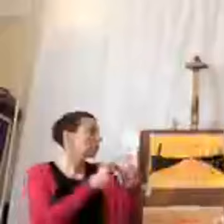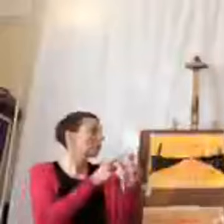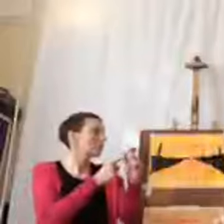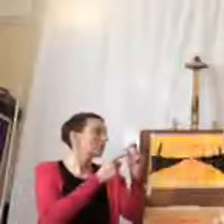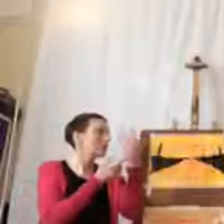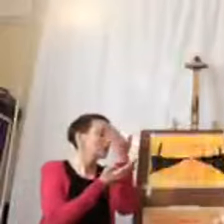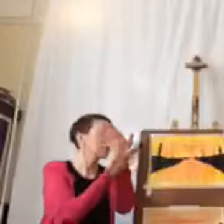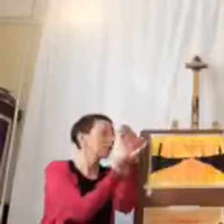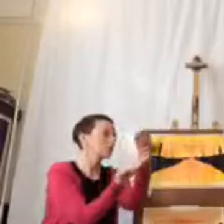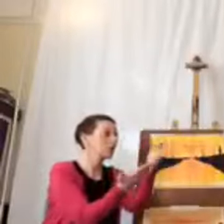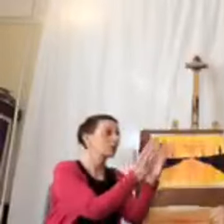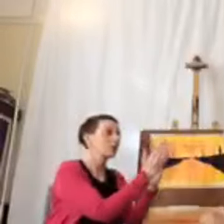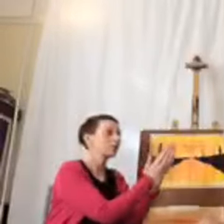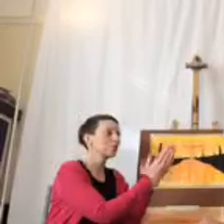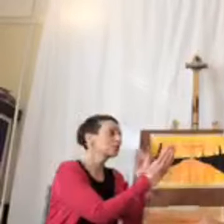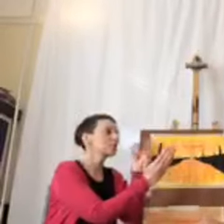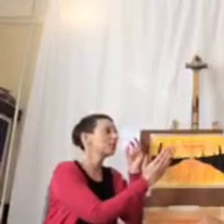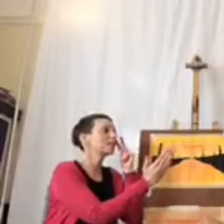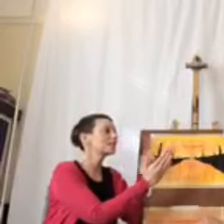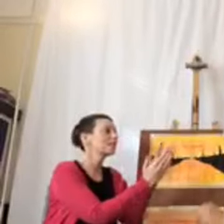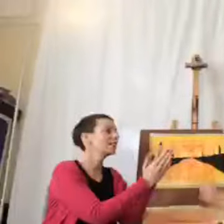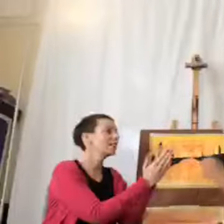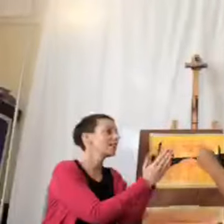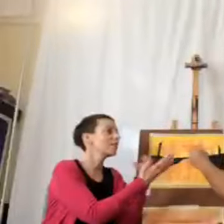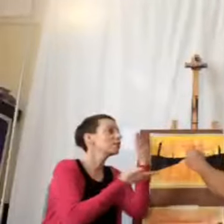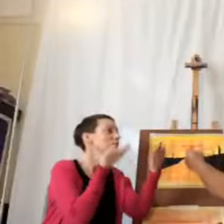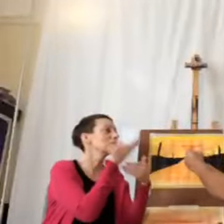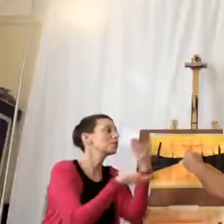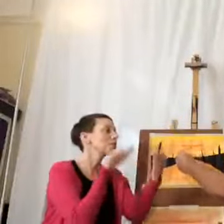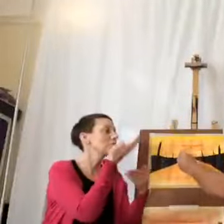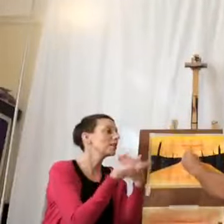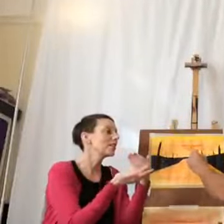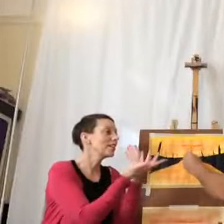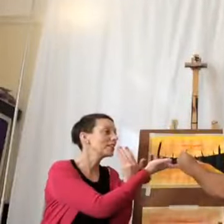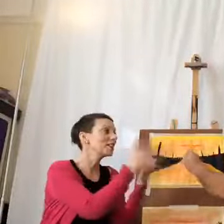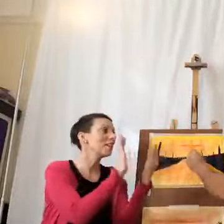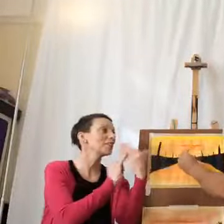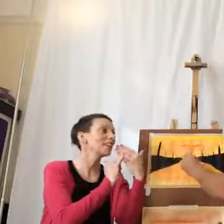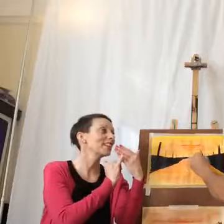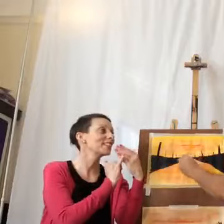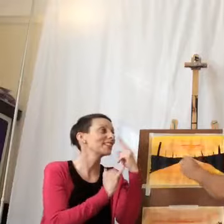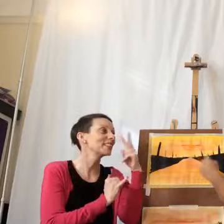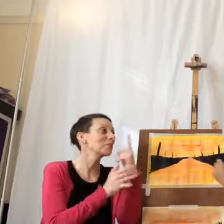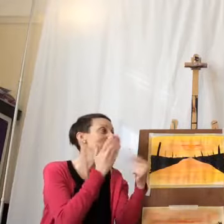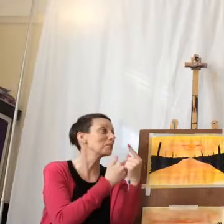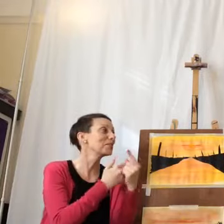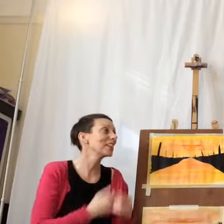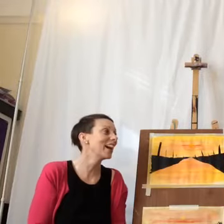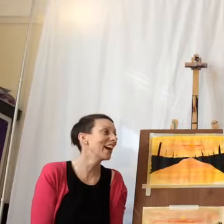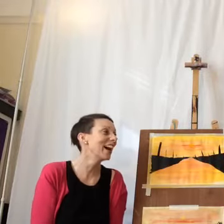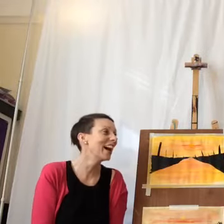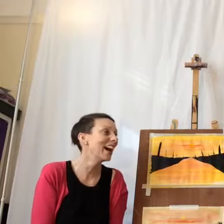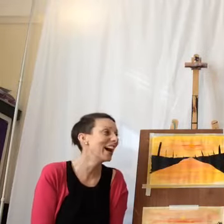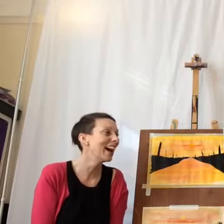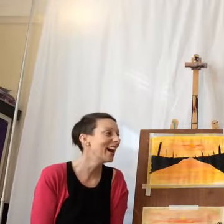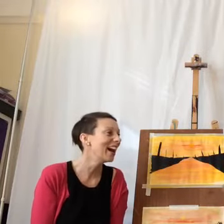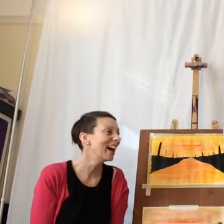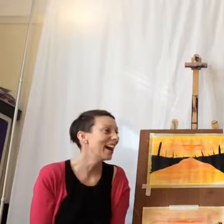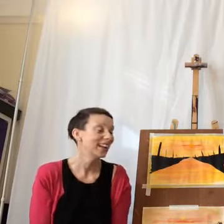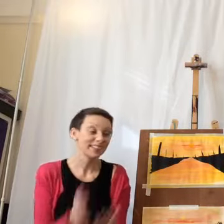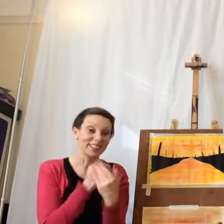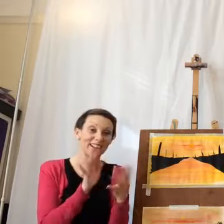What you should do is have the easel turned around so nobody can see it, and then you just got to describe it and then turn it around at the end and see what happens. I could have done it yesterday then,